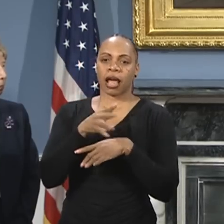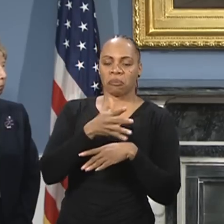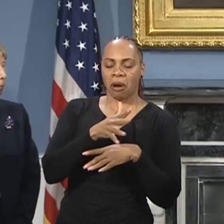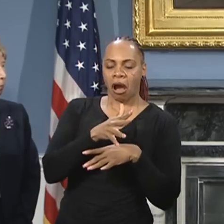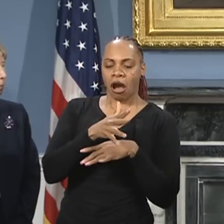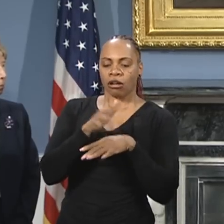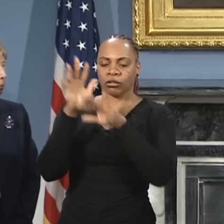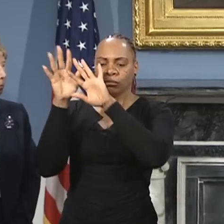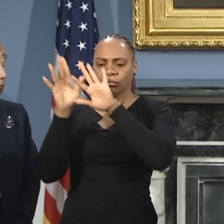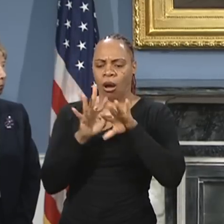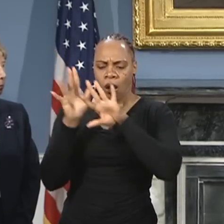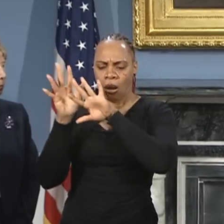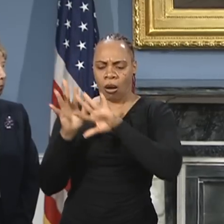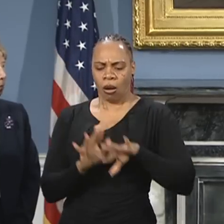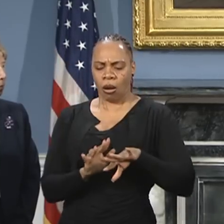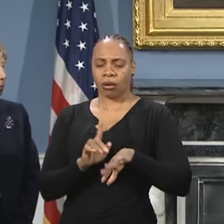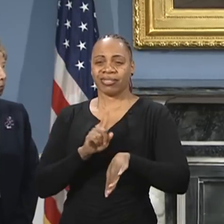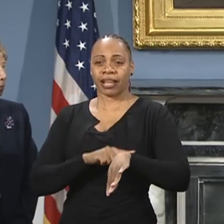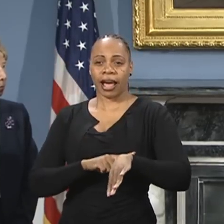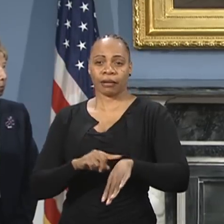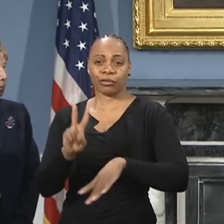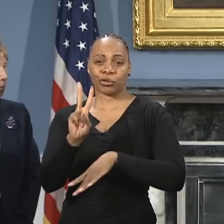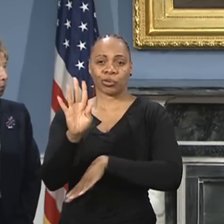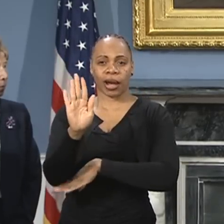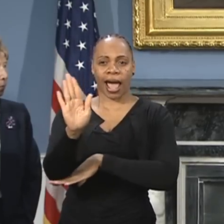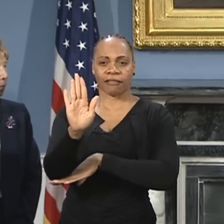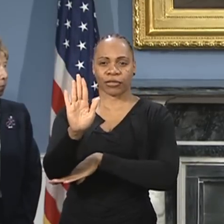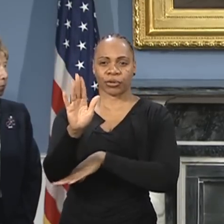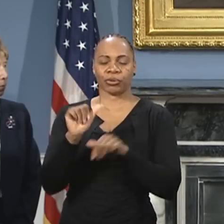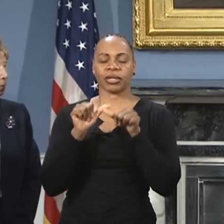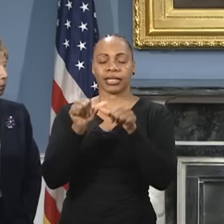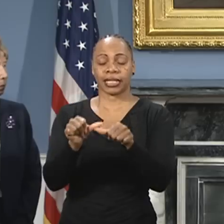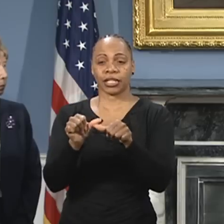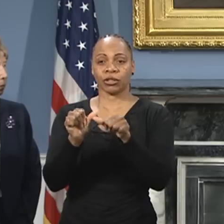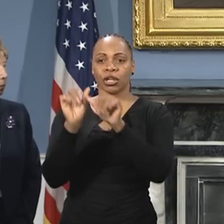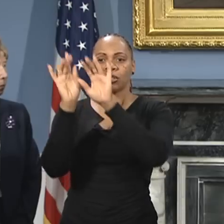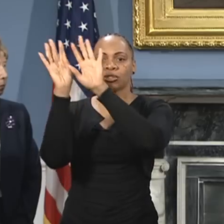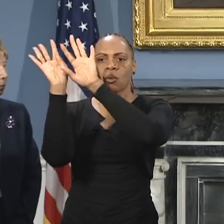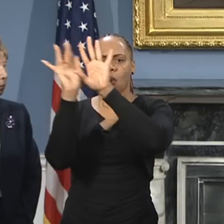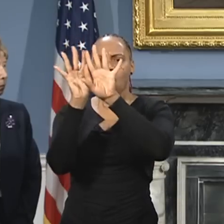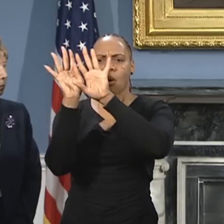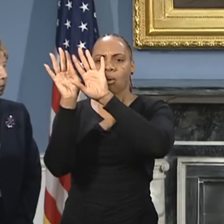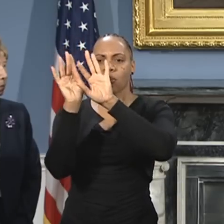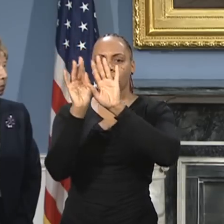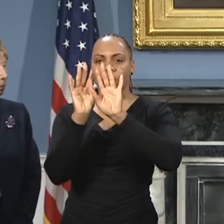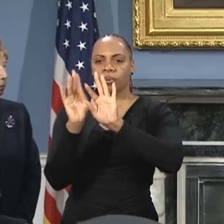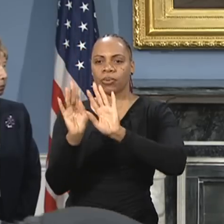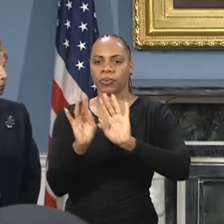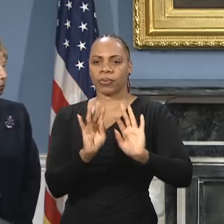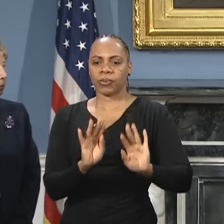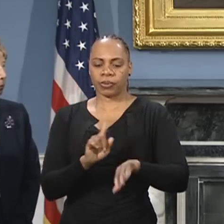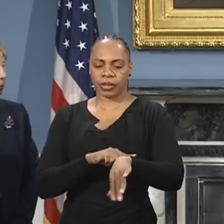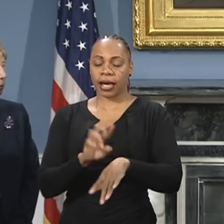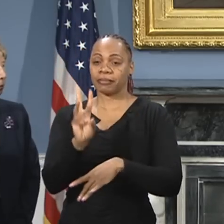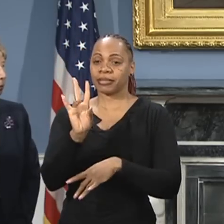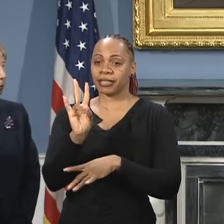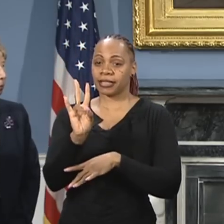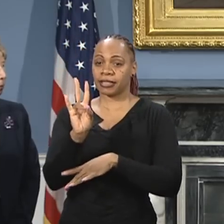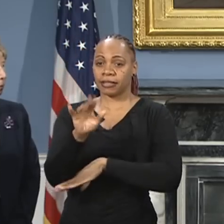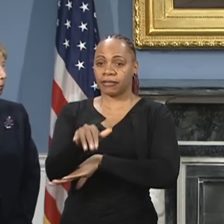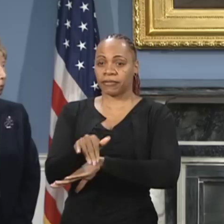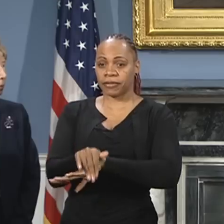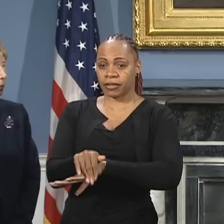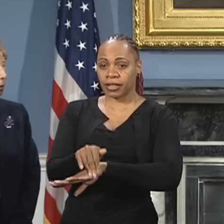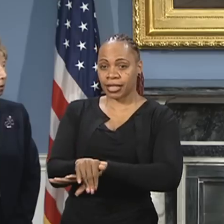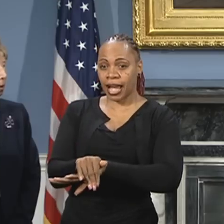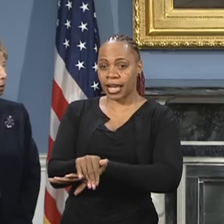to approximately 2 p.m. Snow will taper off by 7 p.m. Total of, depending